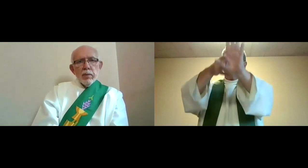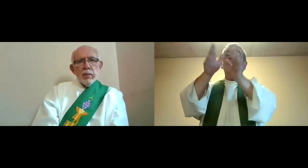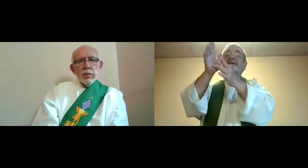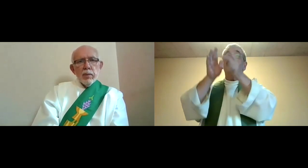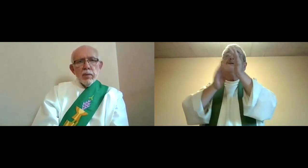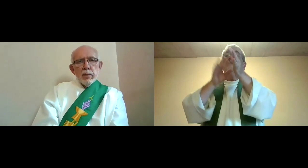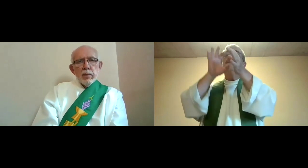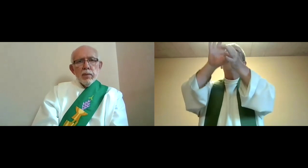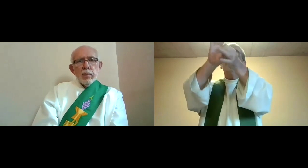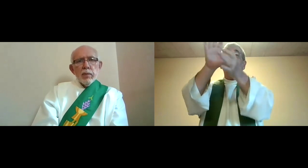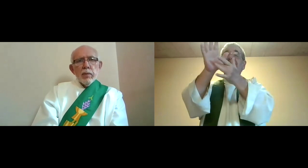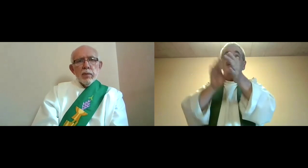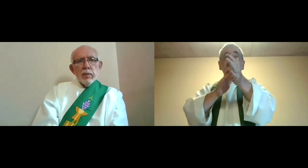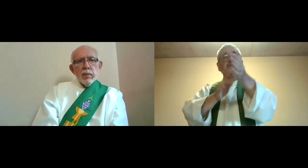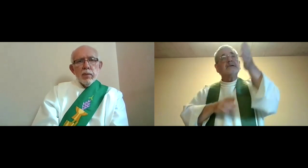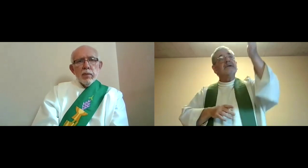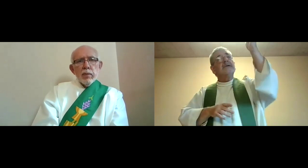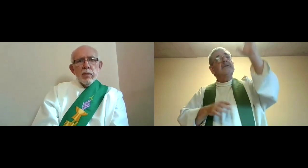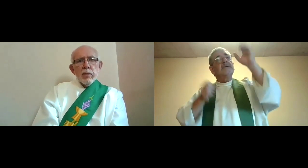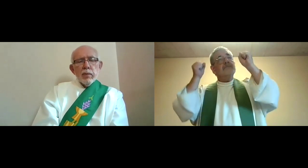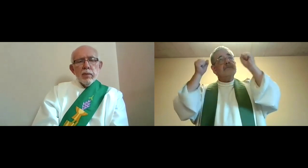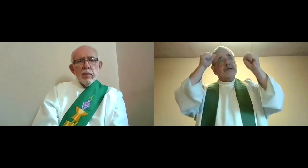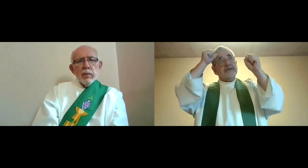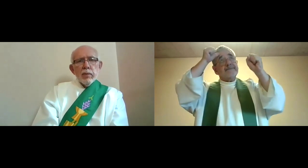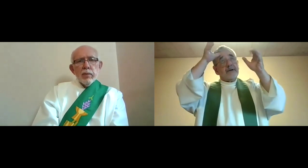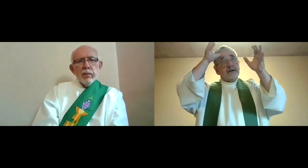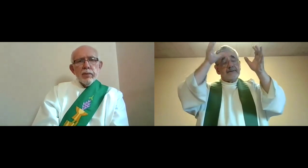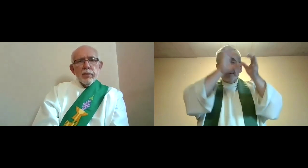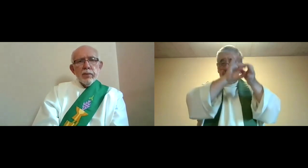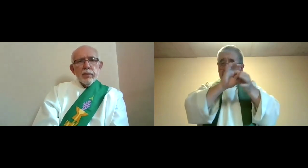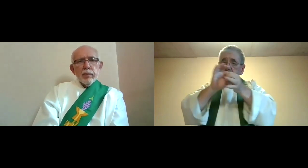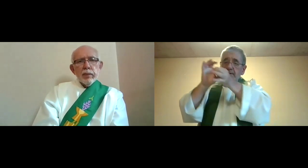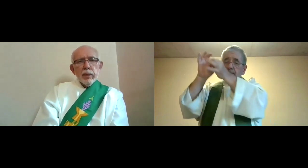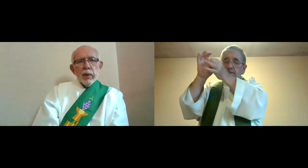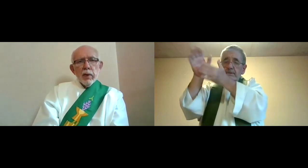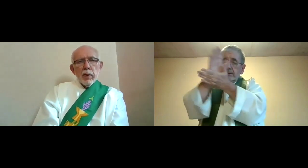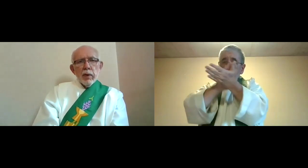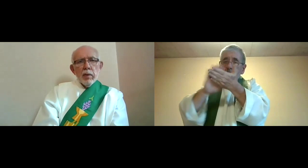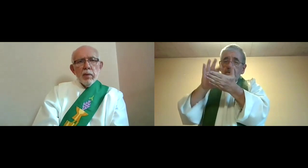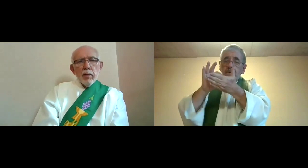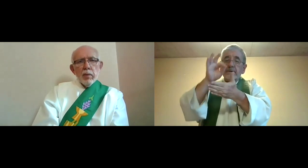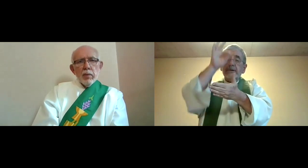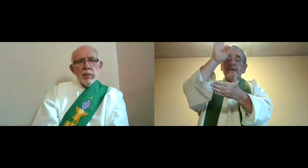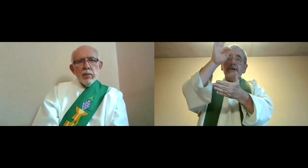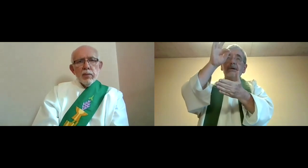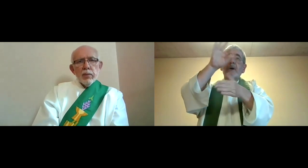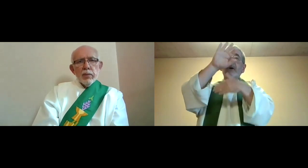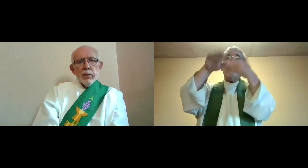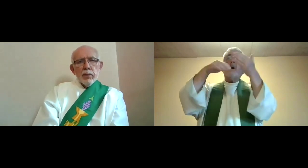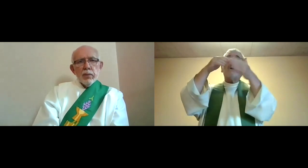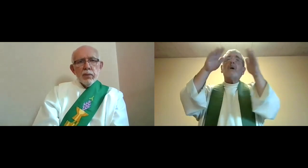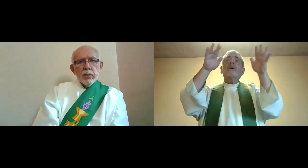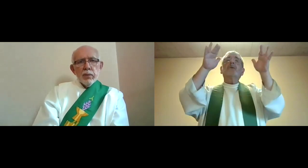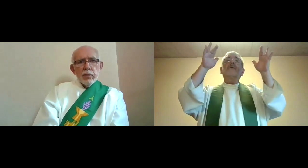him, and with him, and in him, O God, Almighty Father, in the unity of the Holy Spirit,